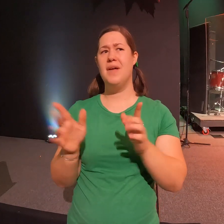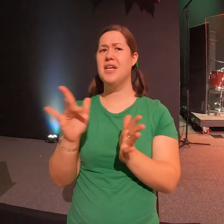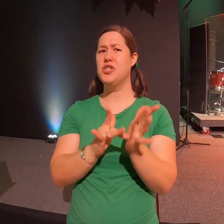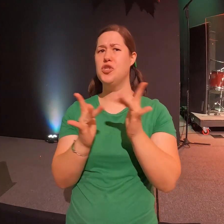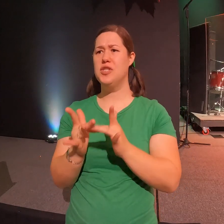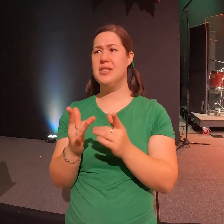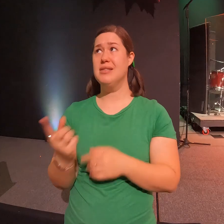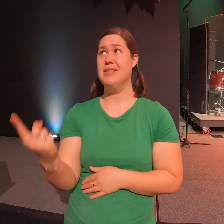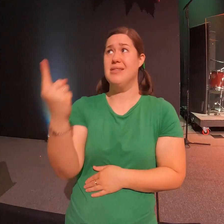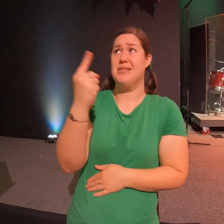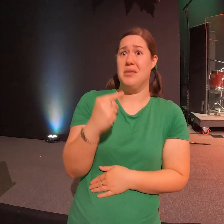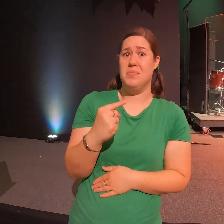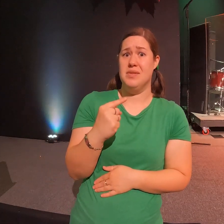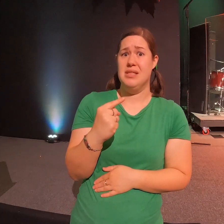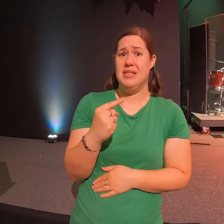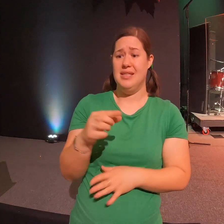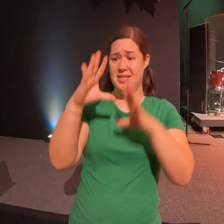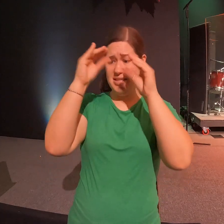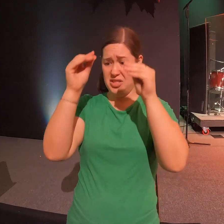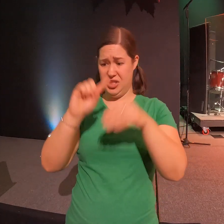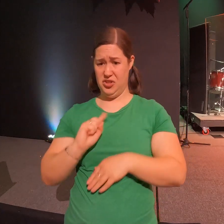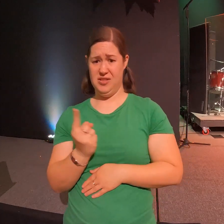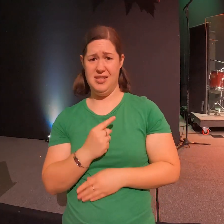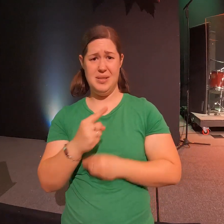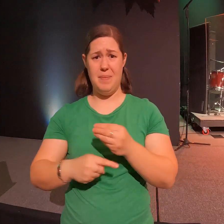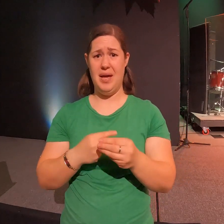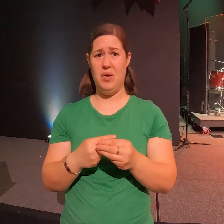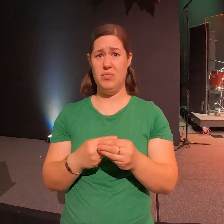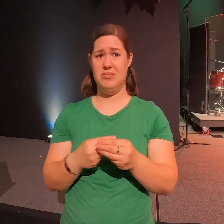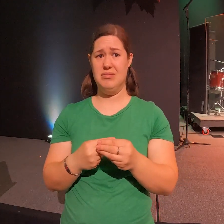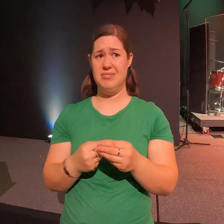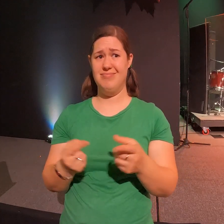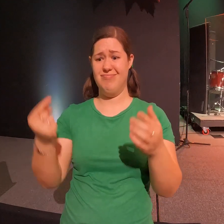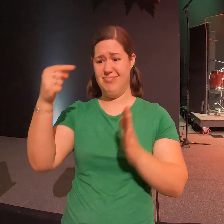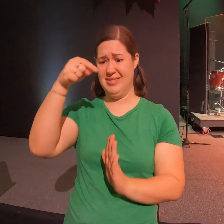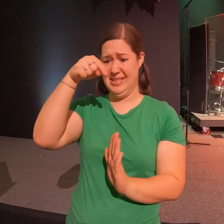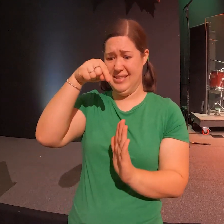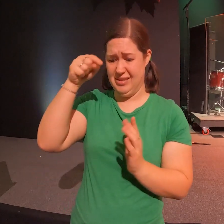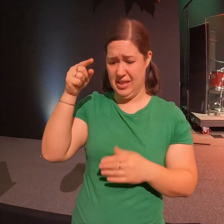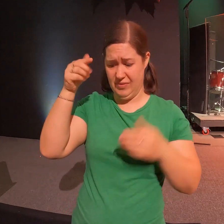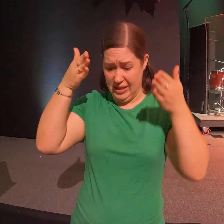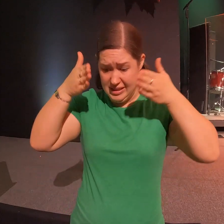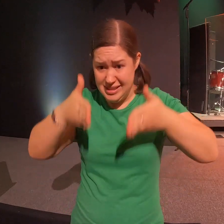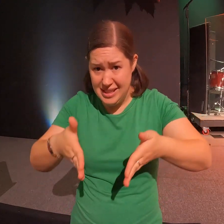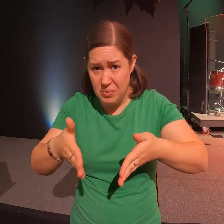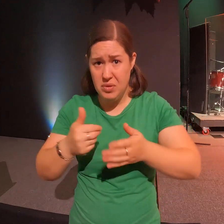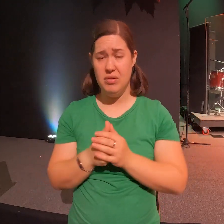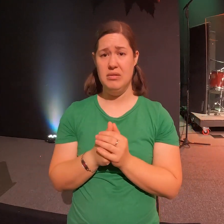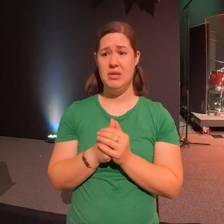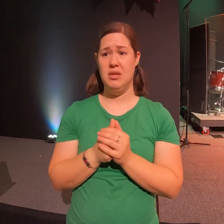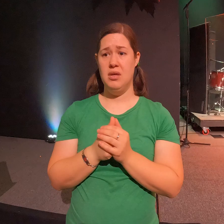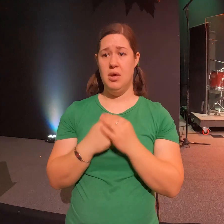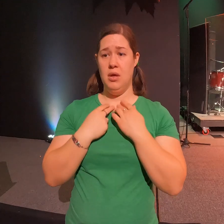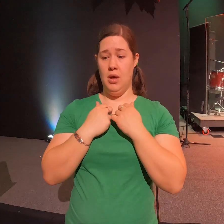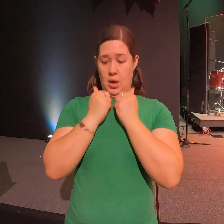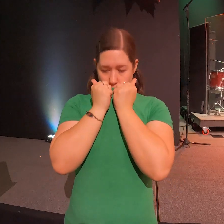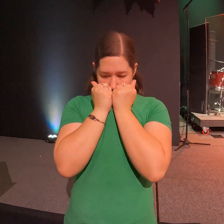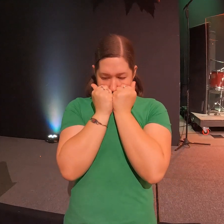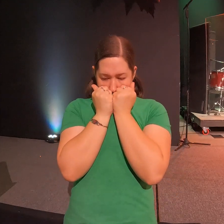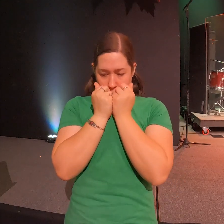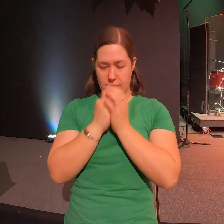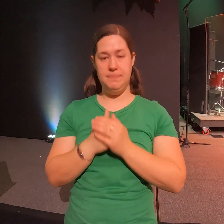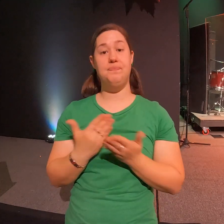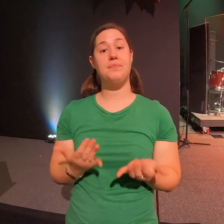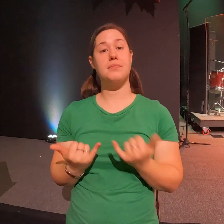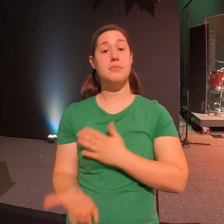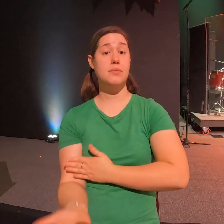mobility, something completely opposite. So this morning I want to just spend a little time with you and